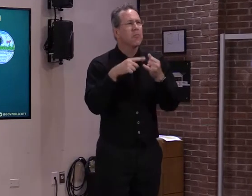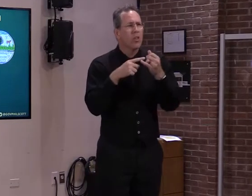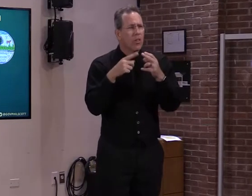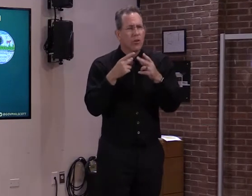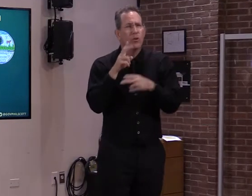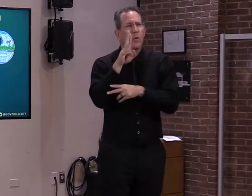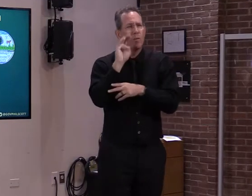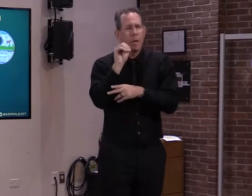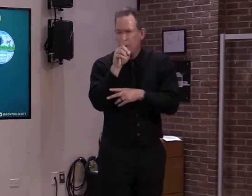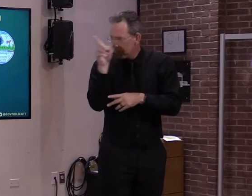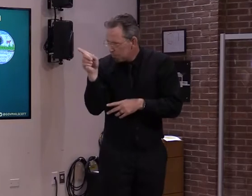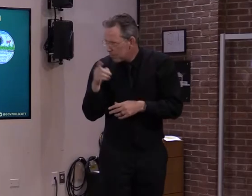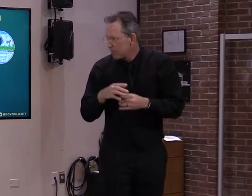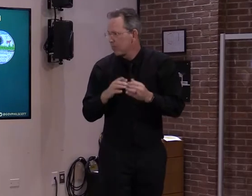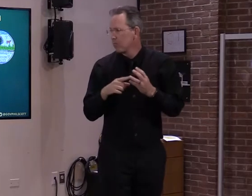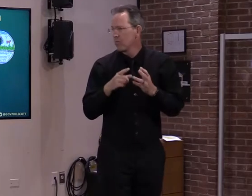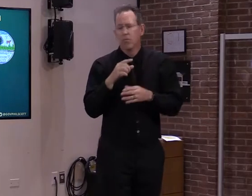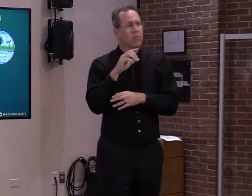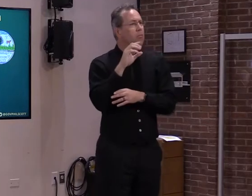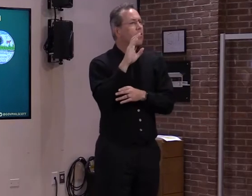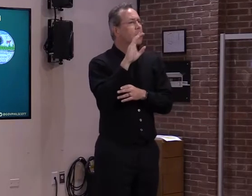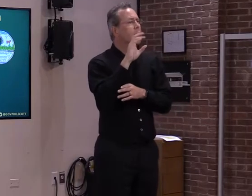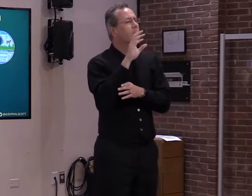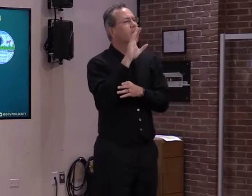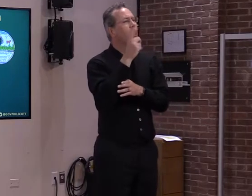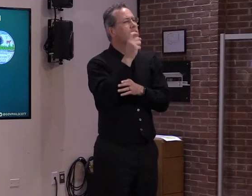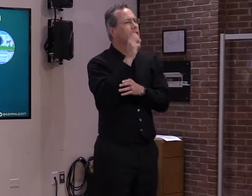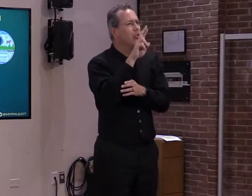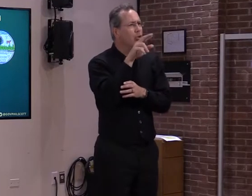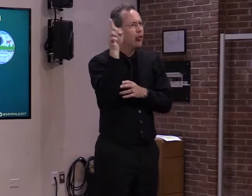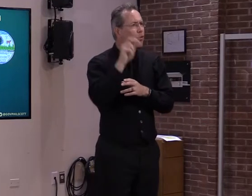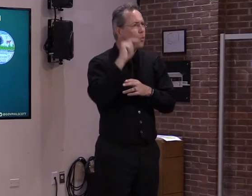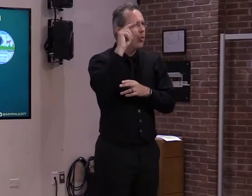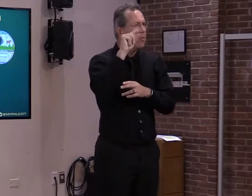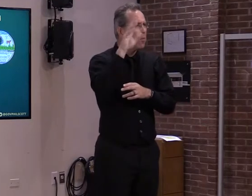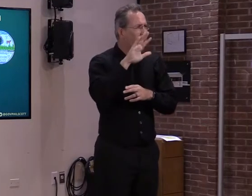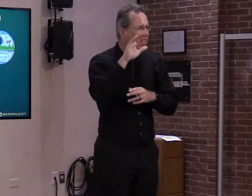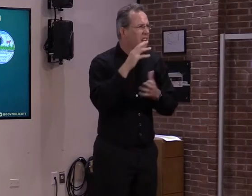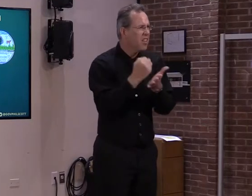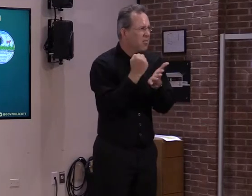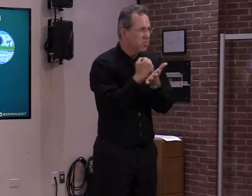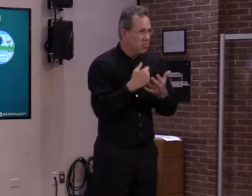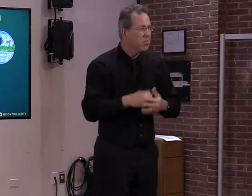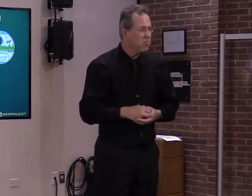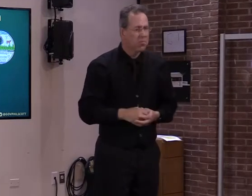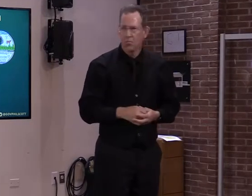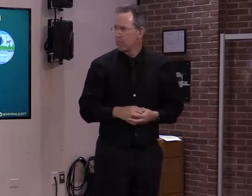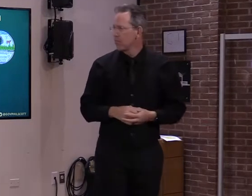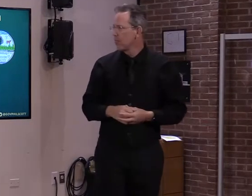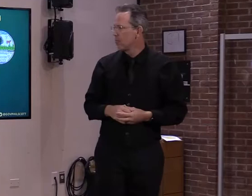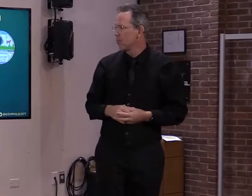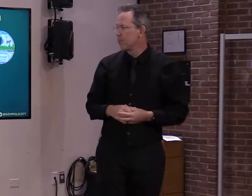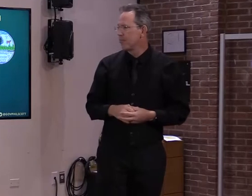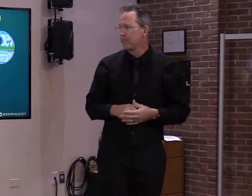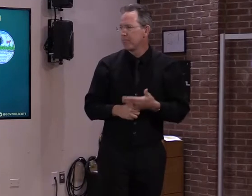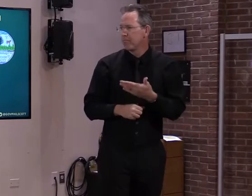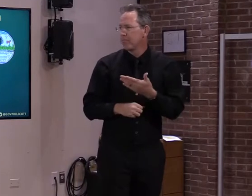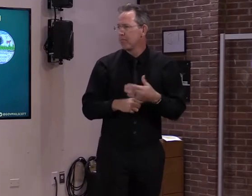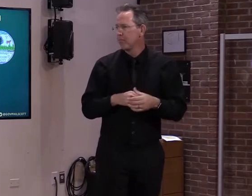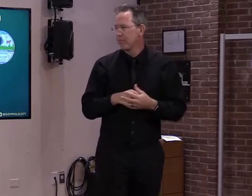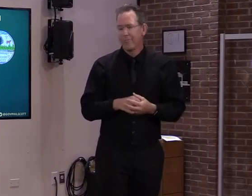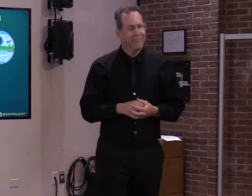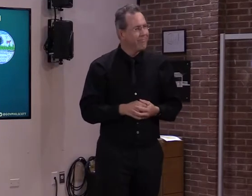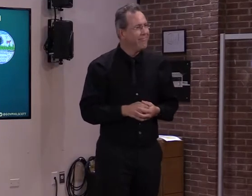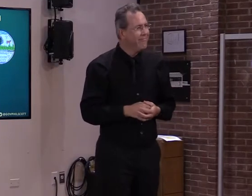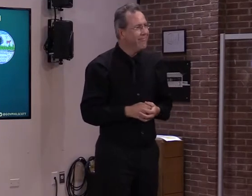locations on South Prospect Street, in their main hospital campus, and on the Fannie Allen campus